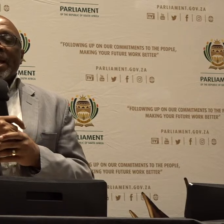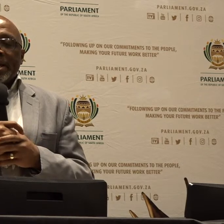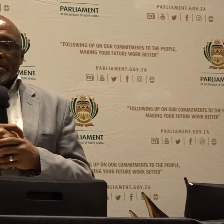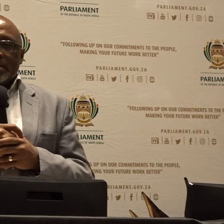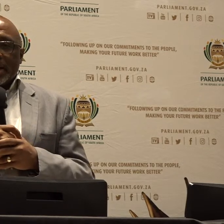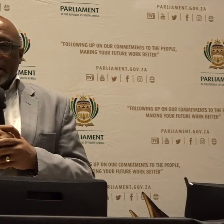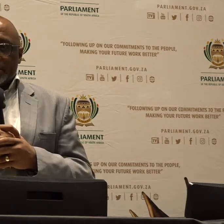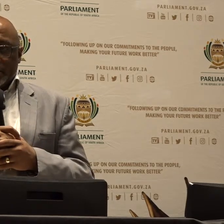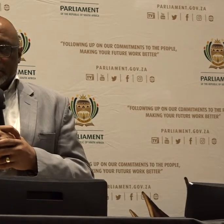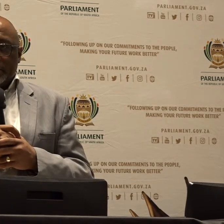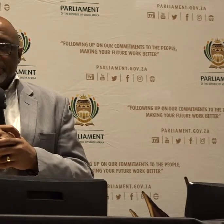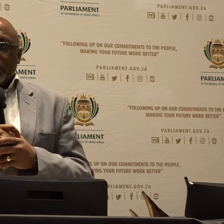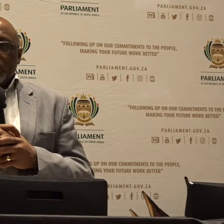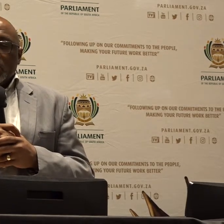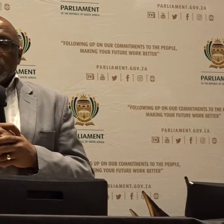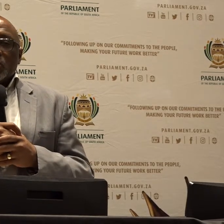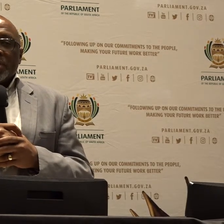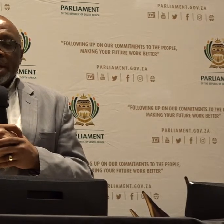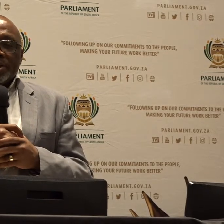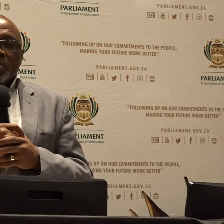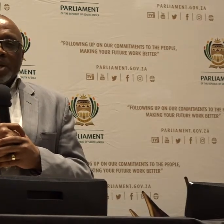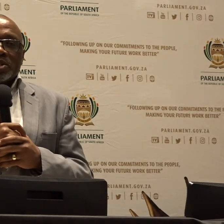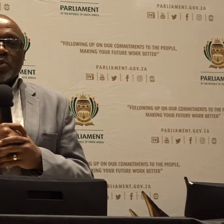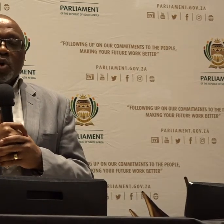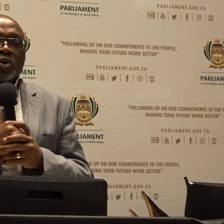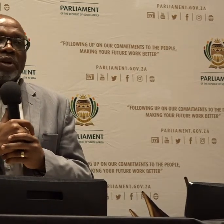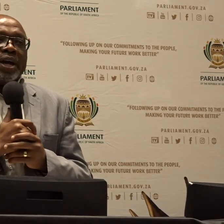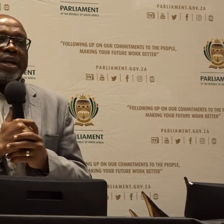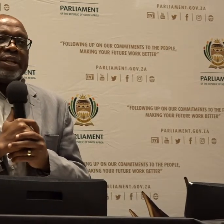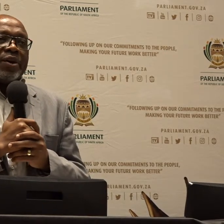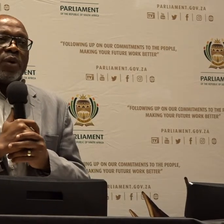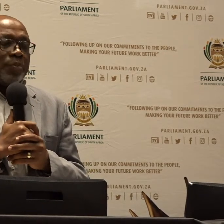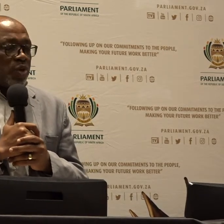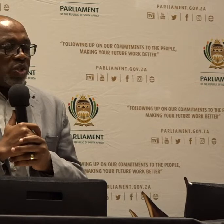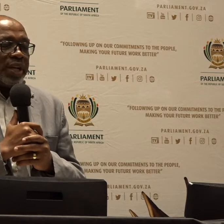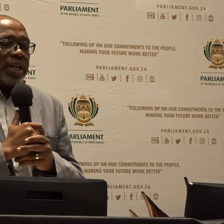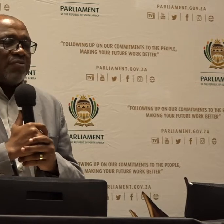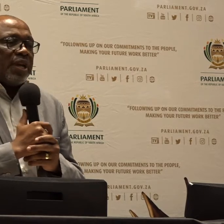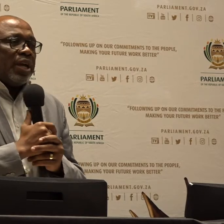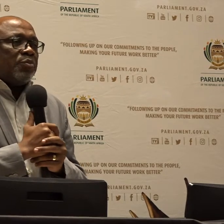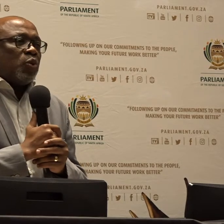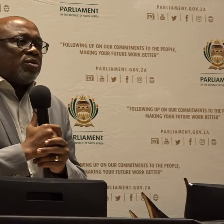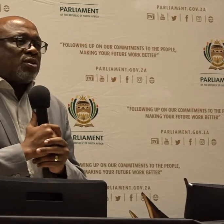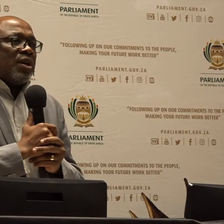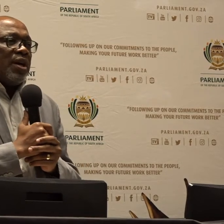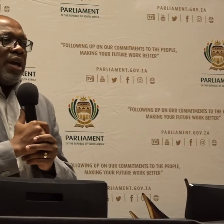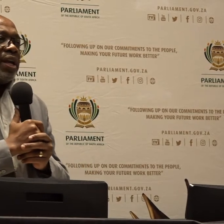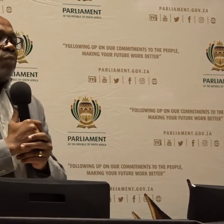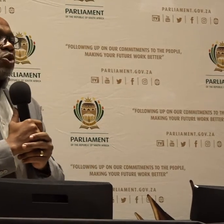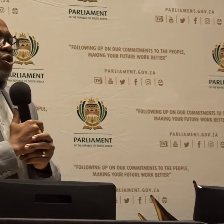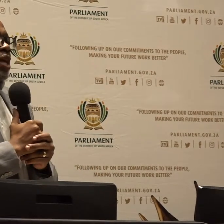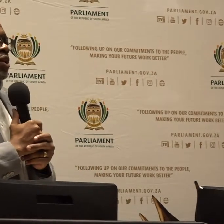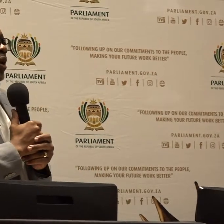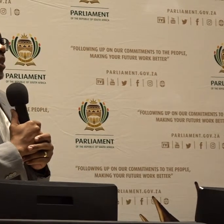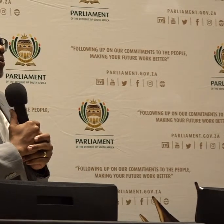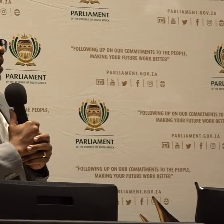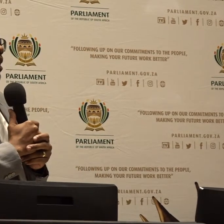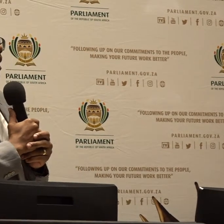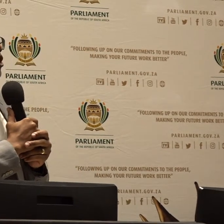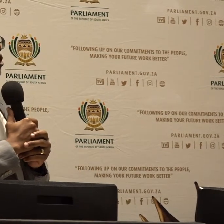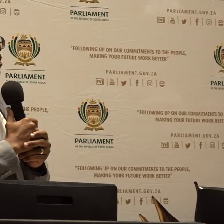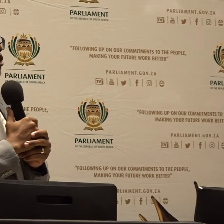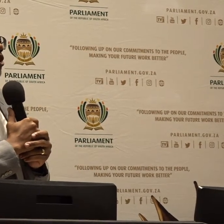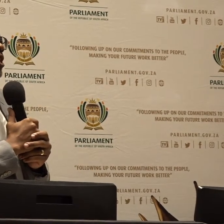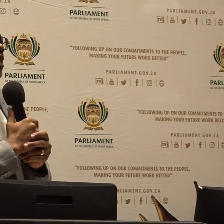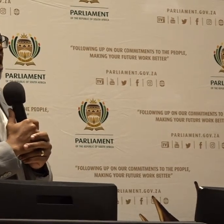is served at the canteen so thank you once more and we appreciate every input and I'm sure that when